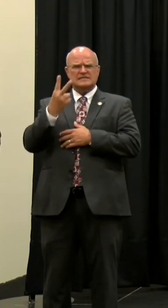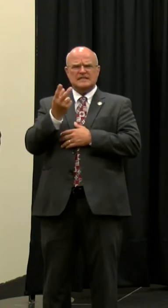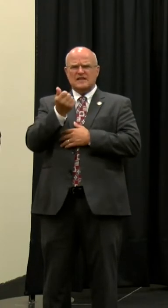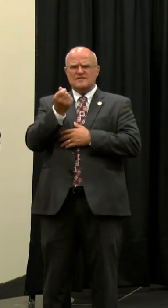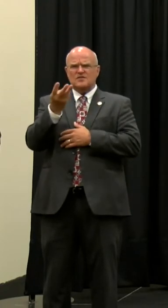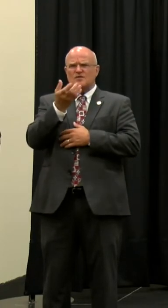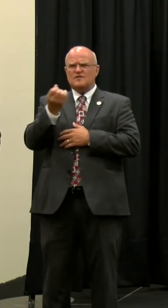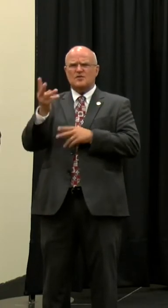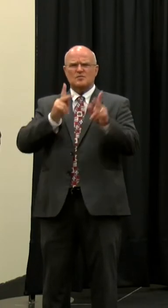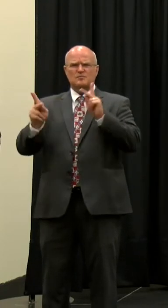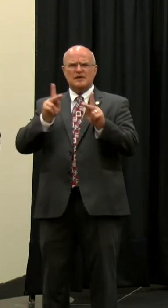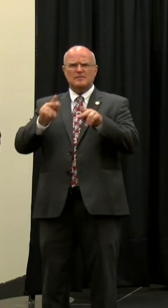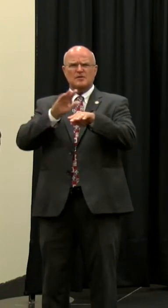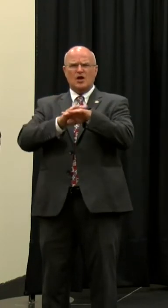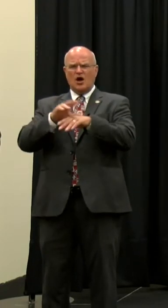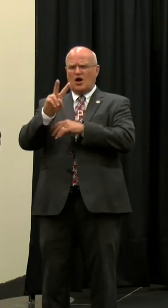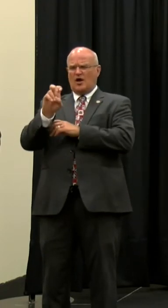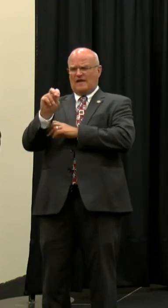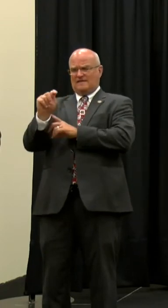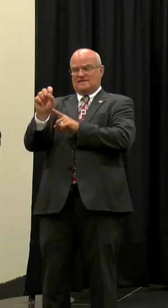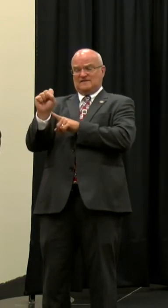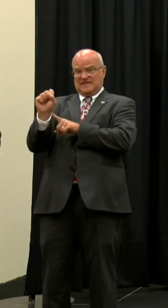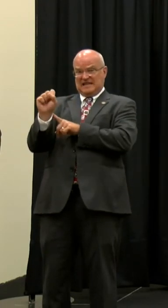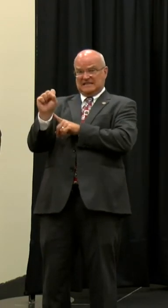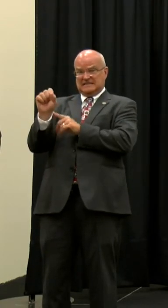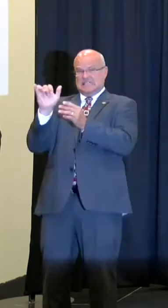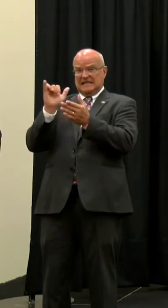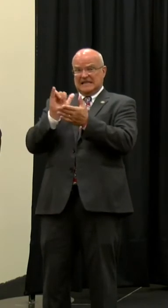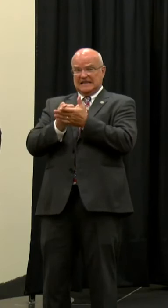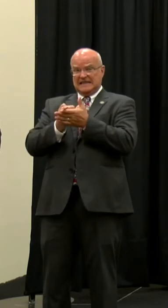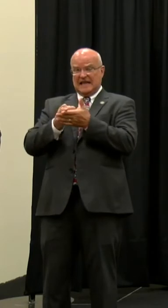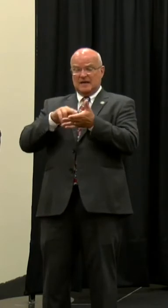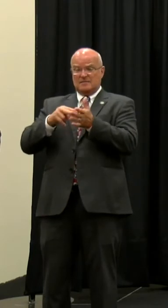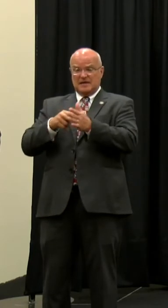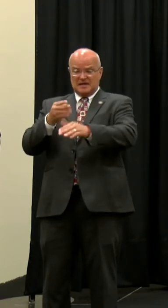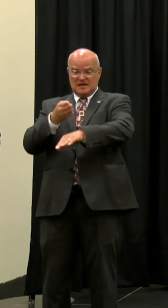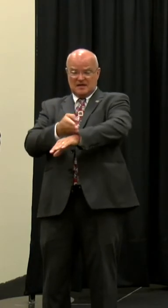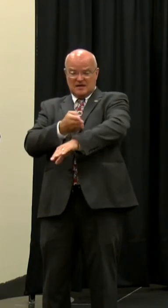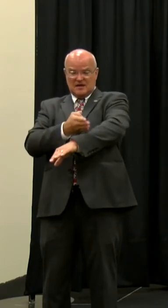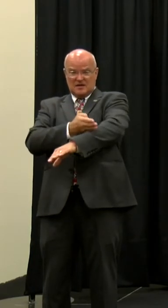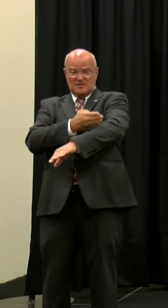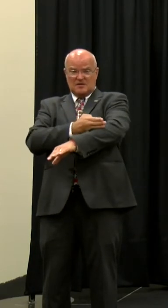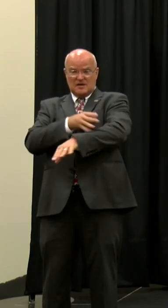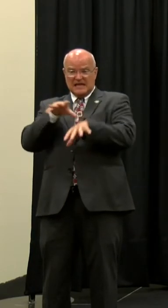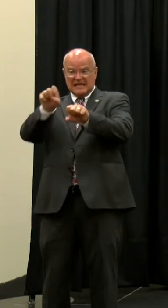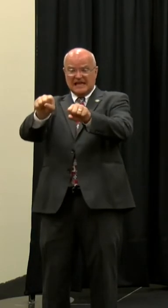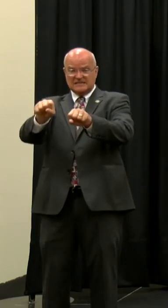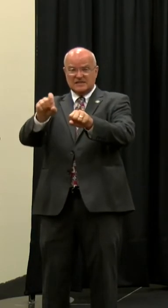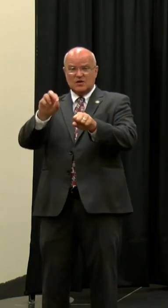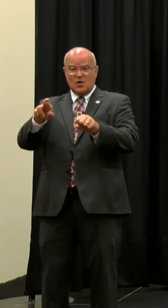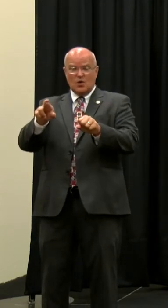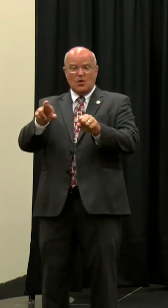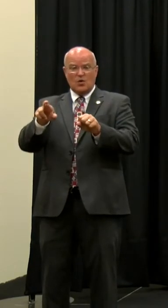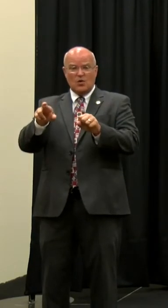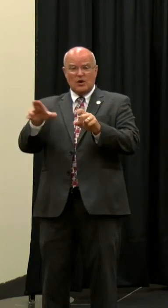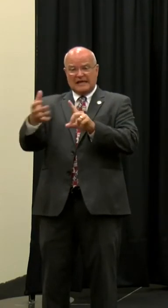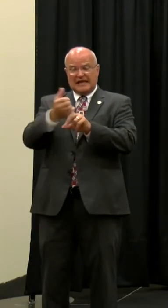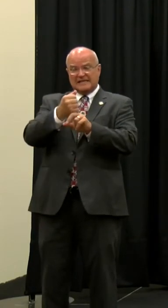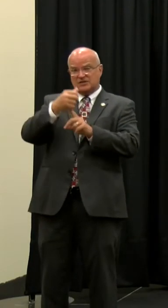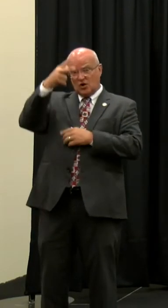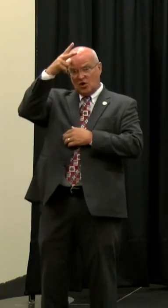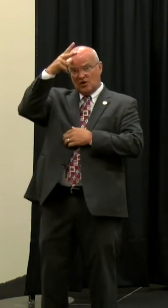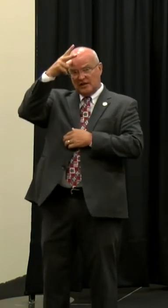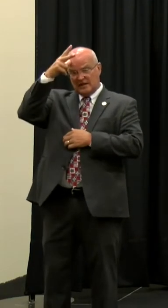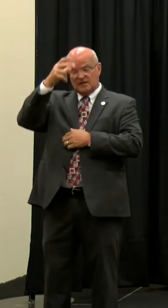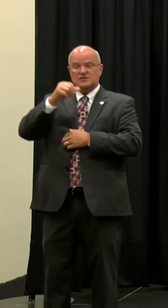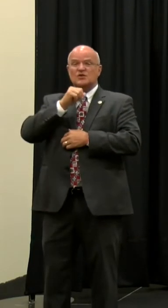fewer and fewer people on ventilators. Are we getting better at catching it? Are we catching it earlier to